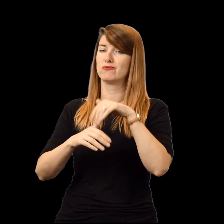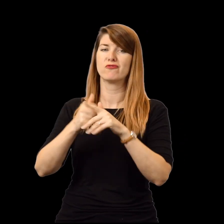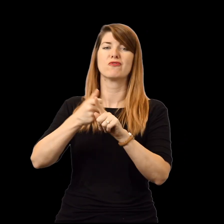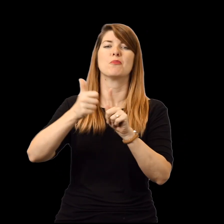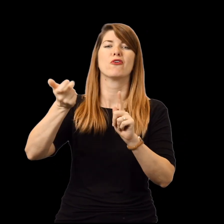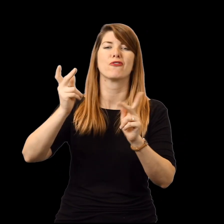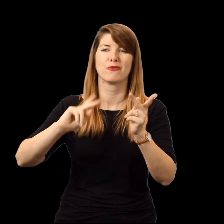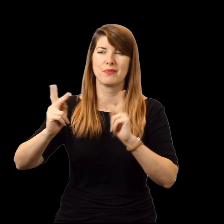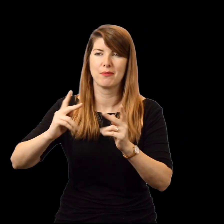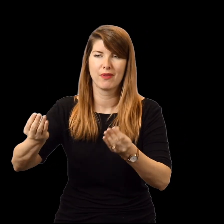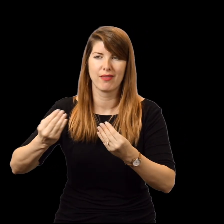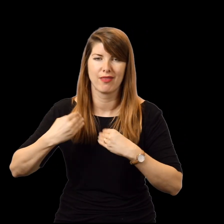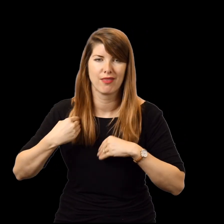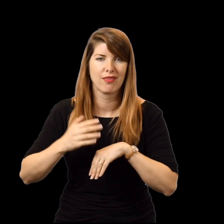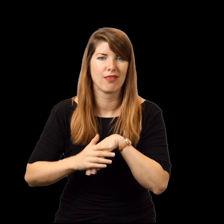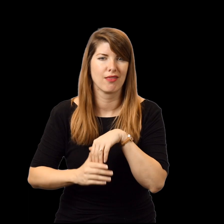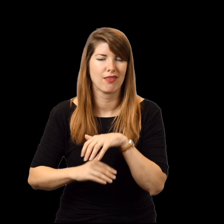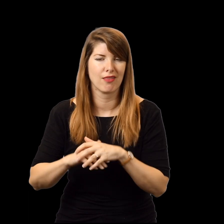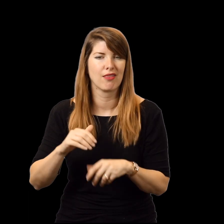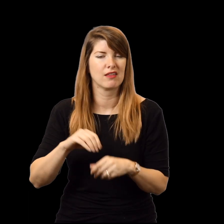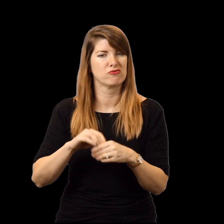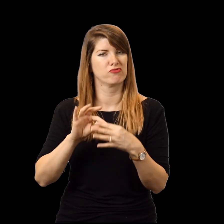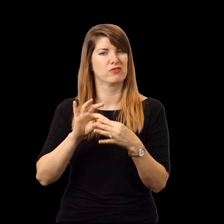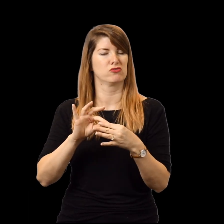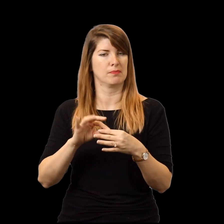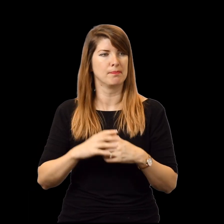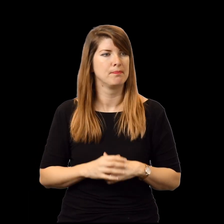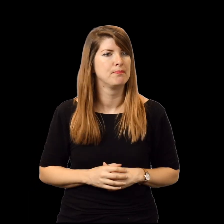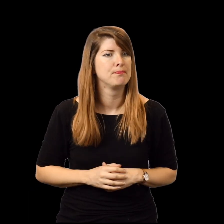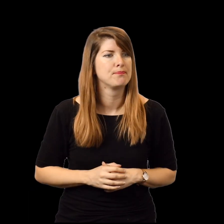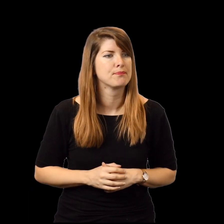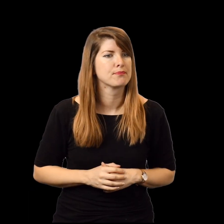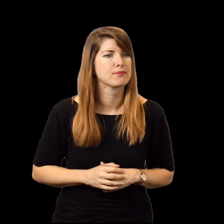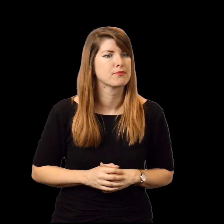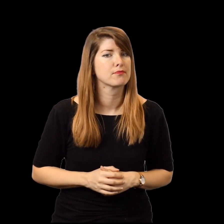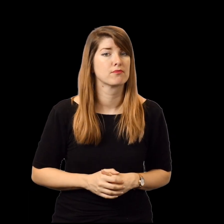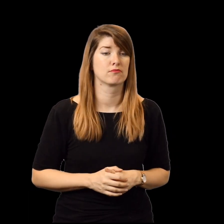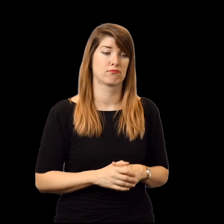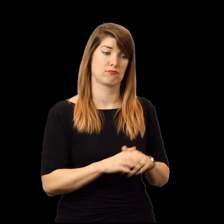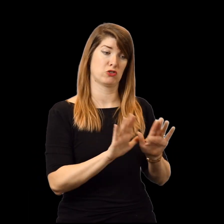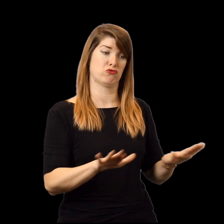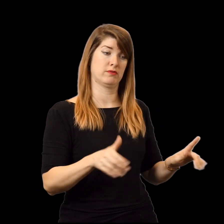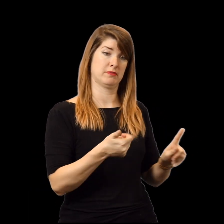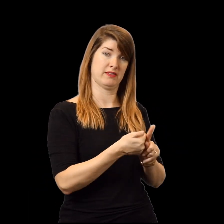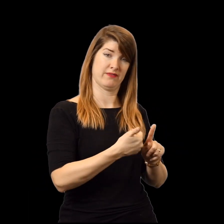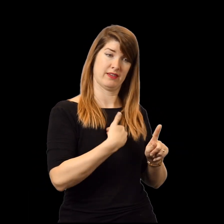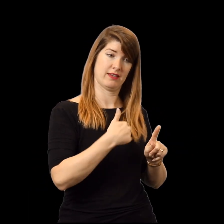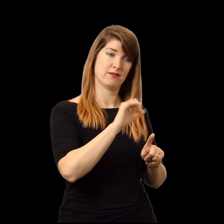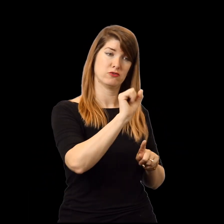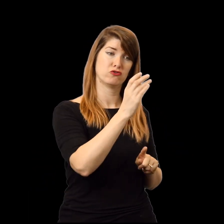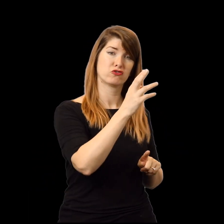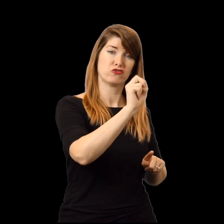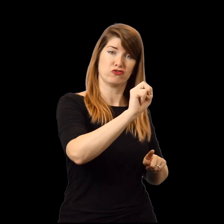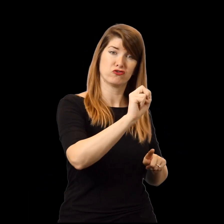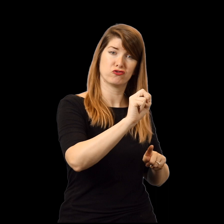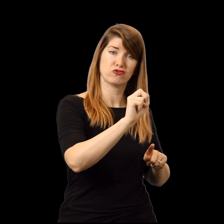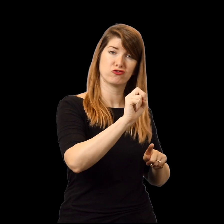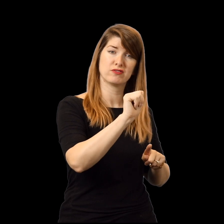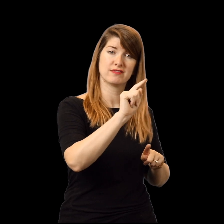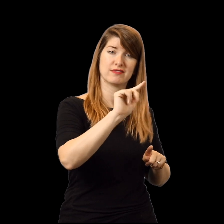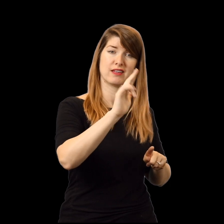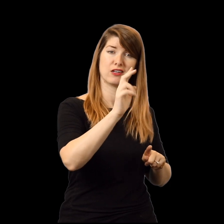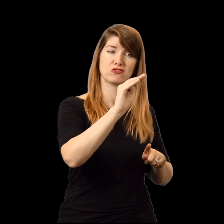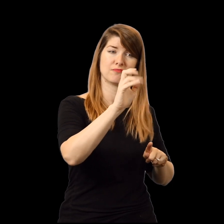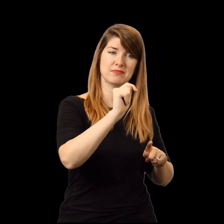regulated and soothed by someone else in relationship. Children who have a secure attachment pattern are able to